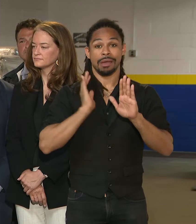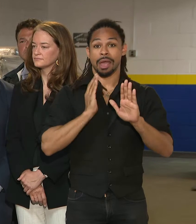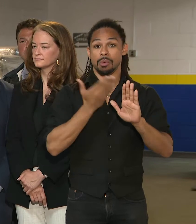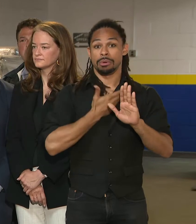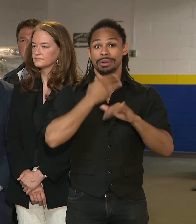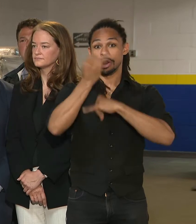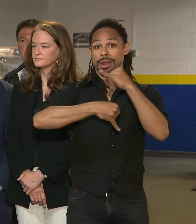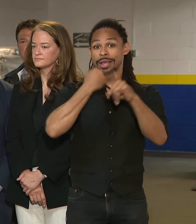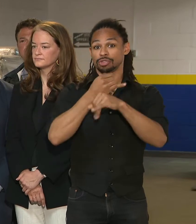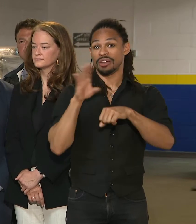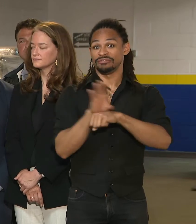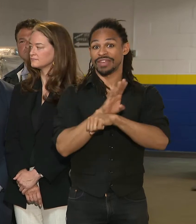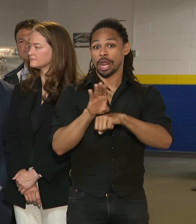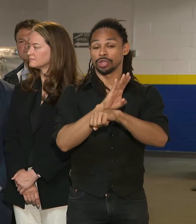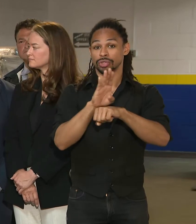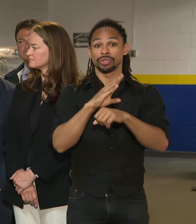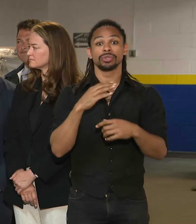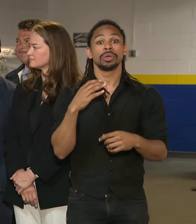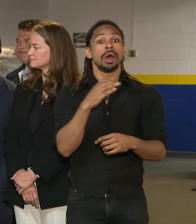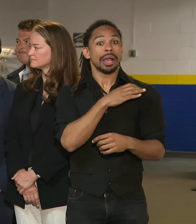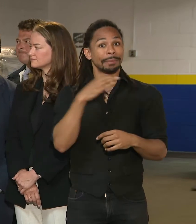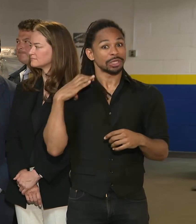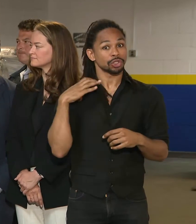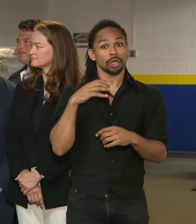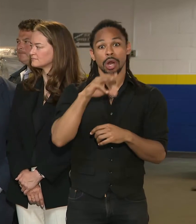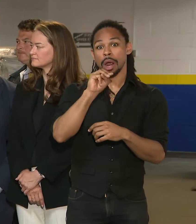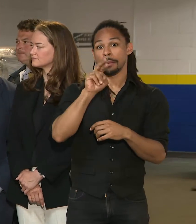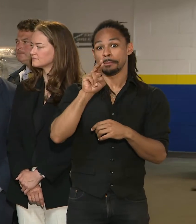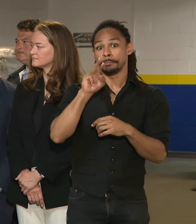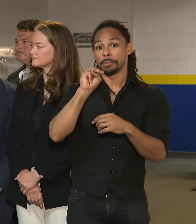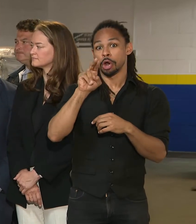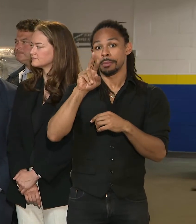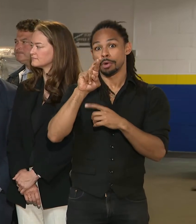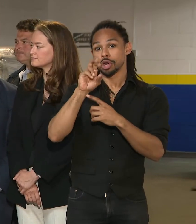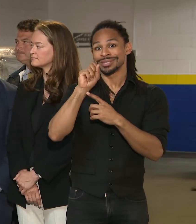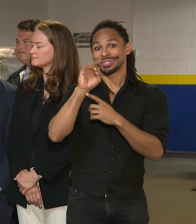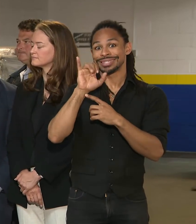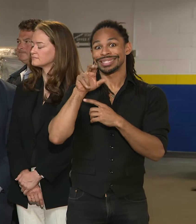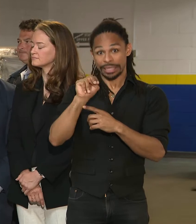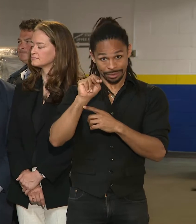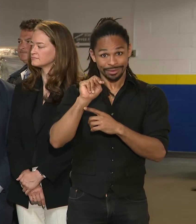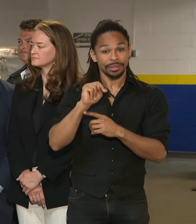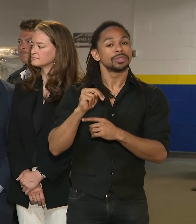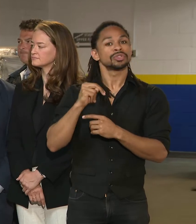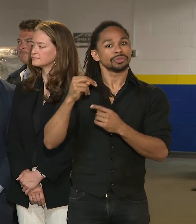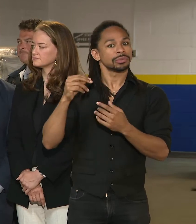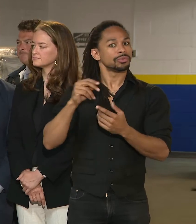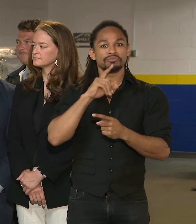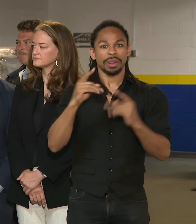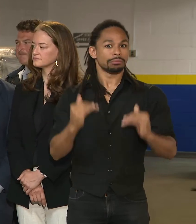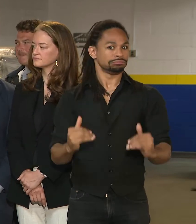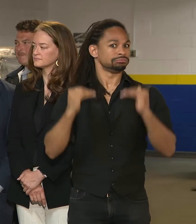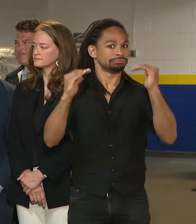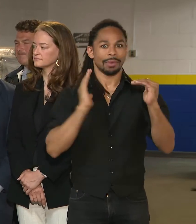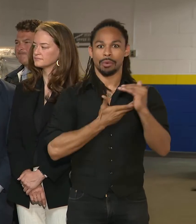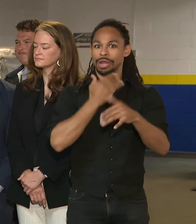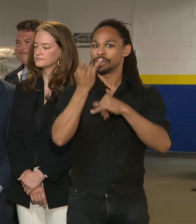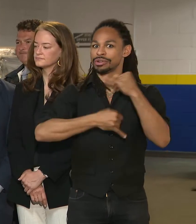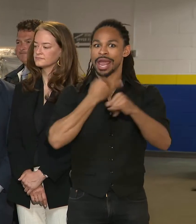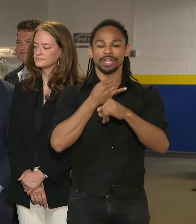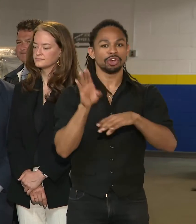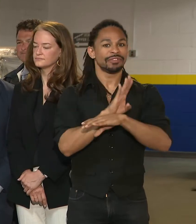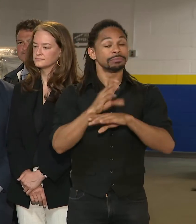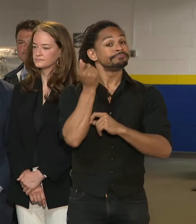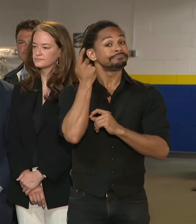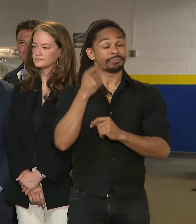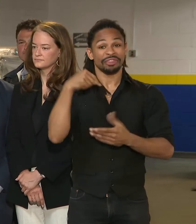international affairs. Commissioner Mermelstein, you have taken our international affairs to another level. This is an international